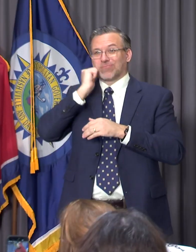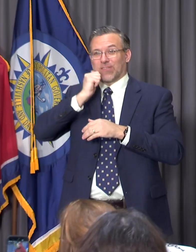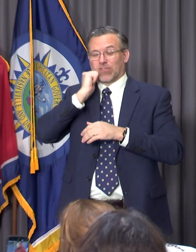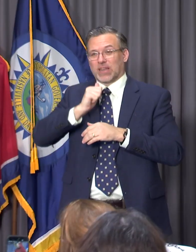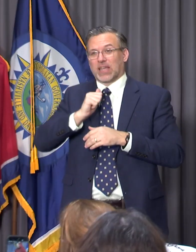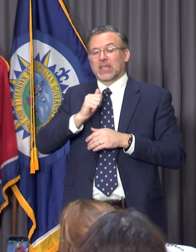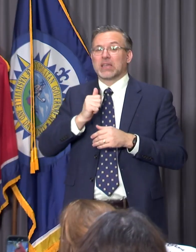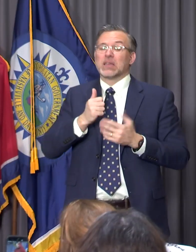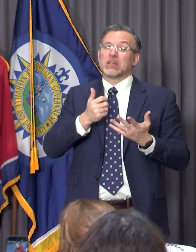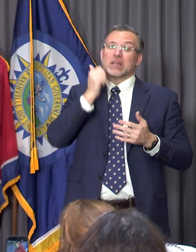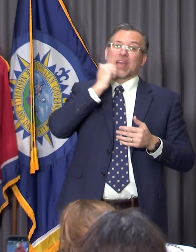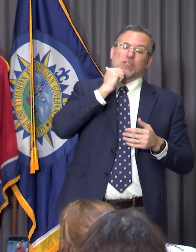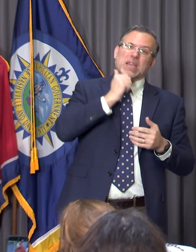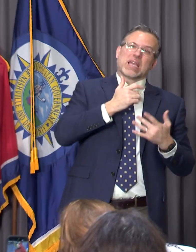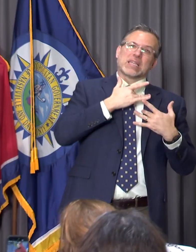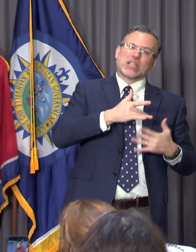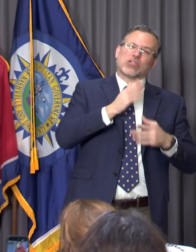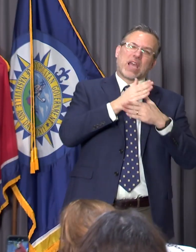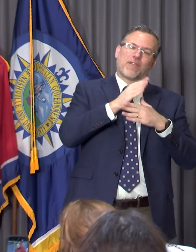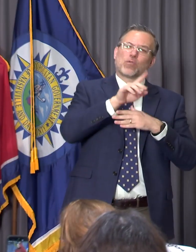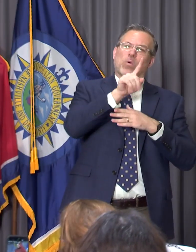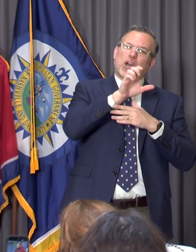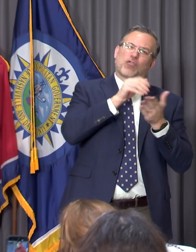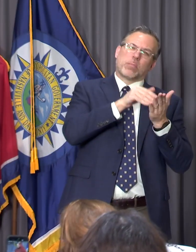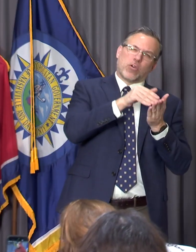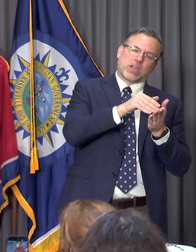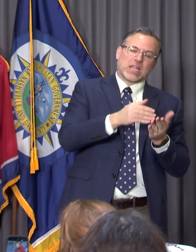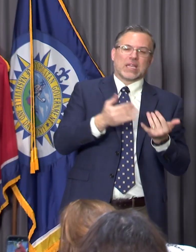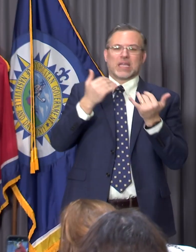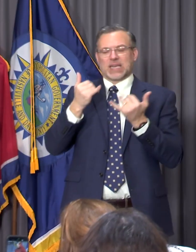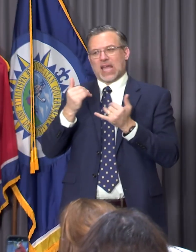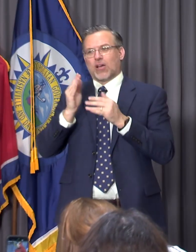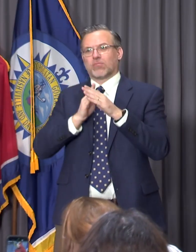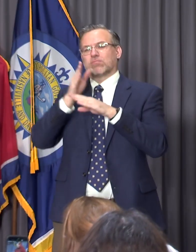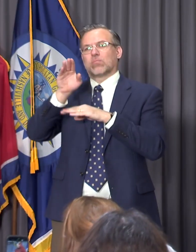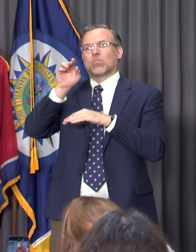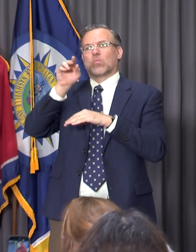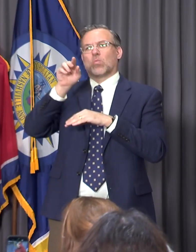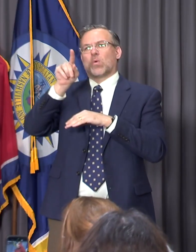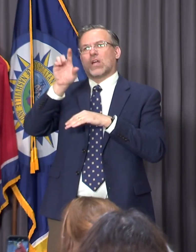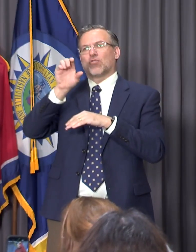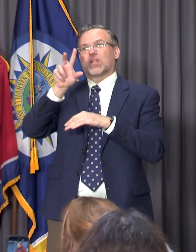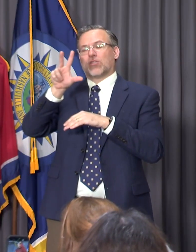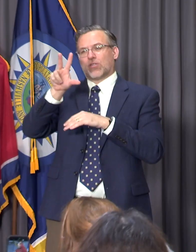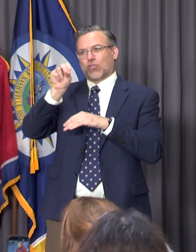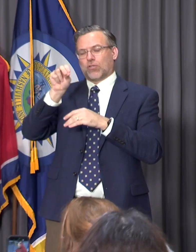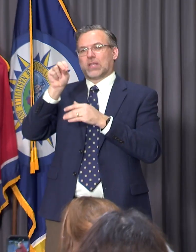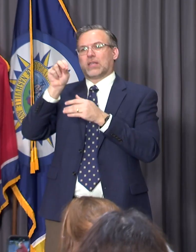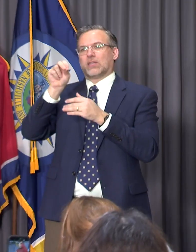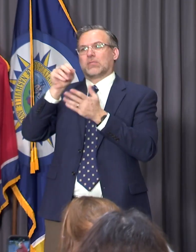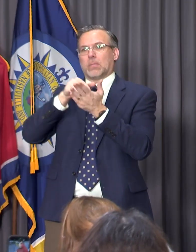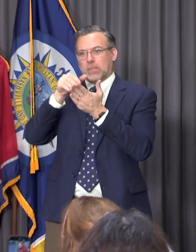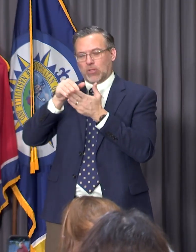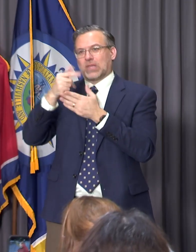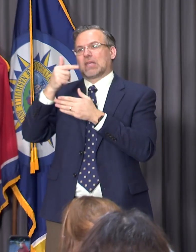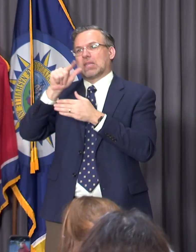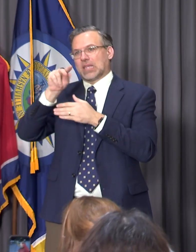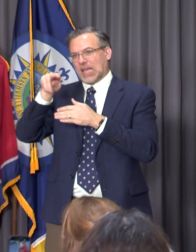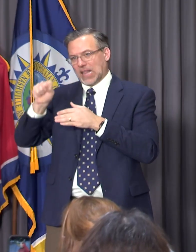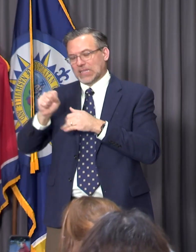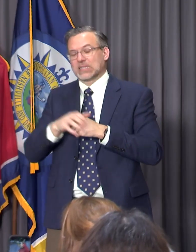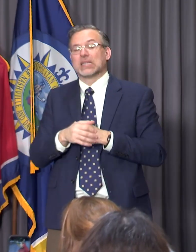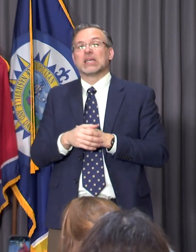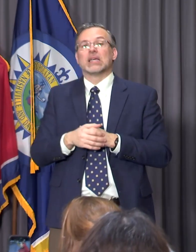is about 100 million gallons of water, so it demonstrates that demand is easing a little bit. I'd like to remind everyone that unless we